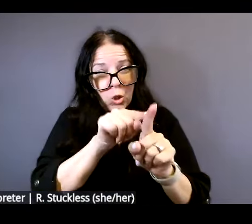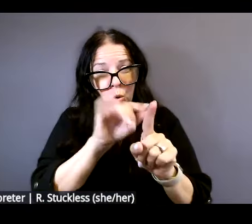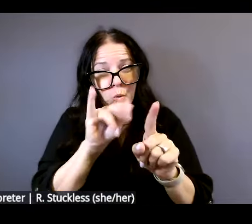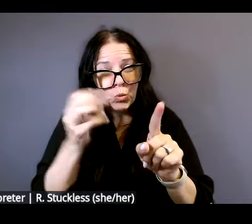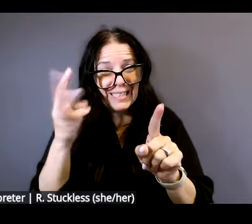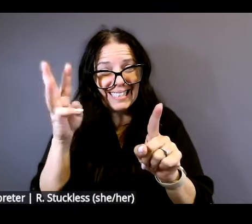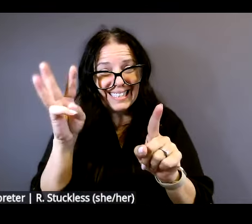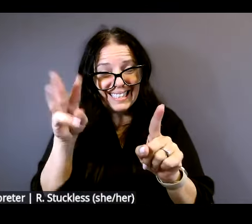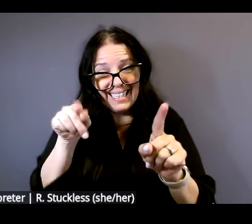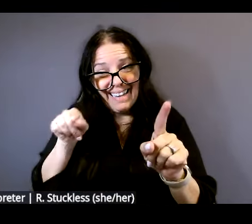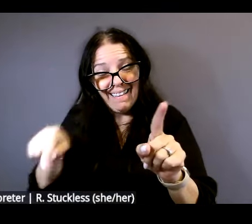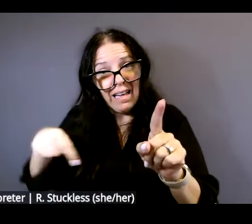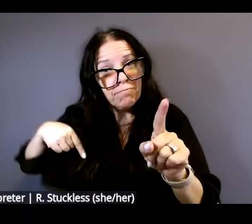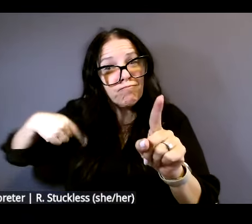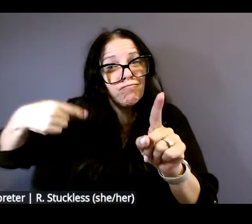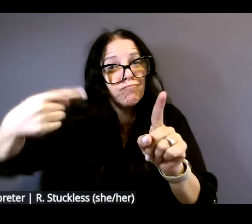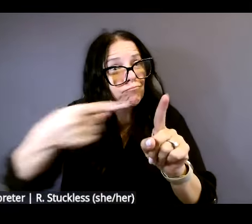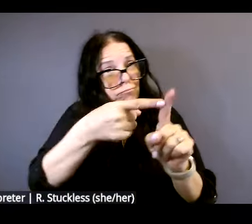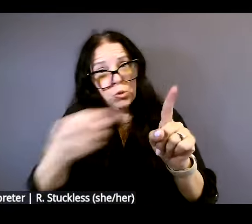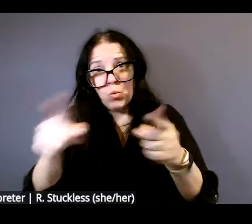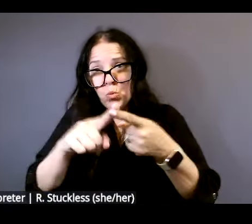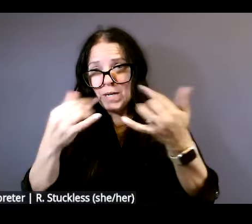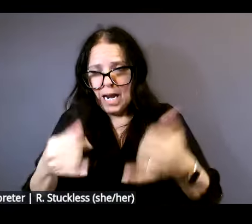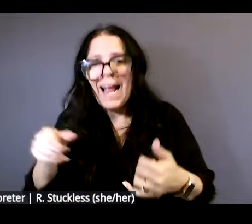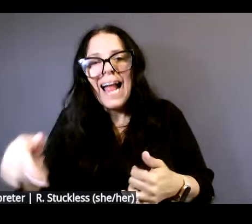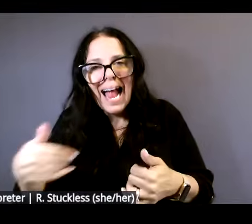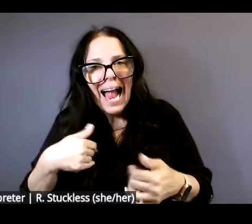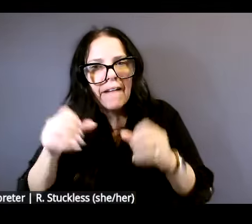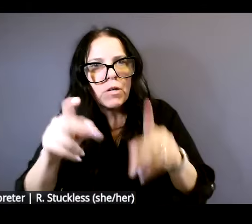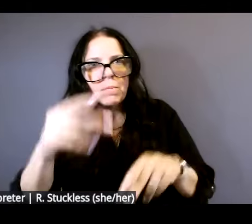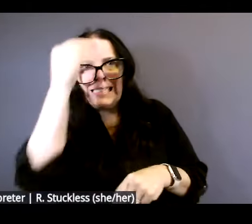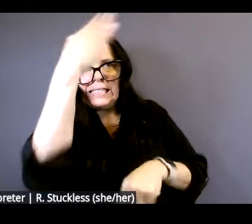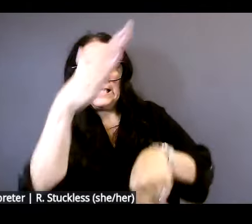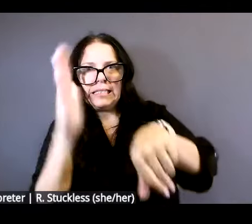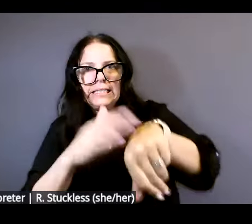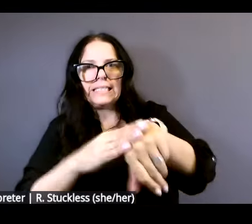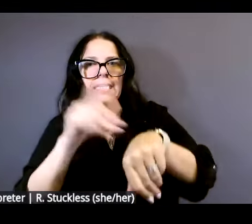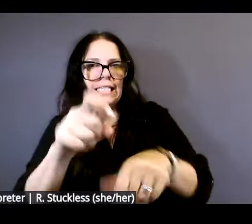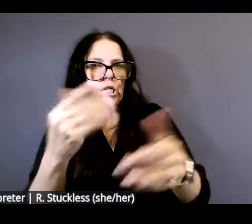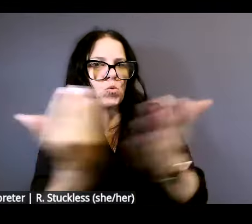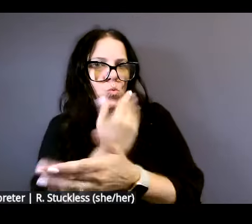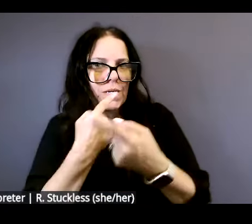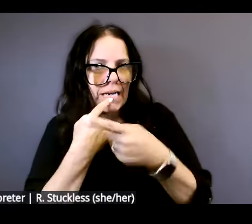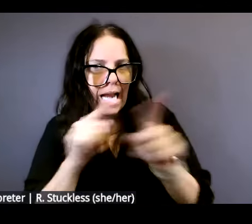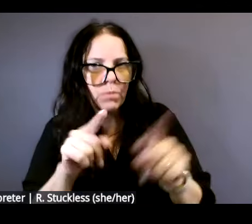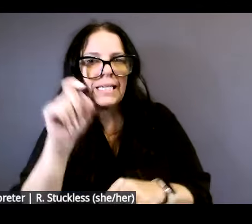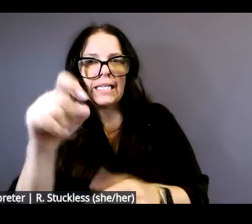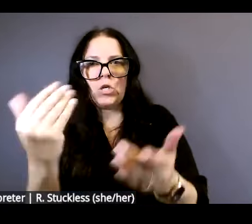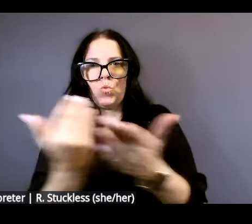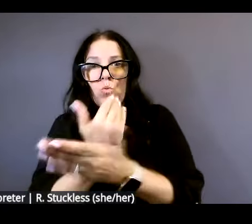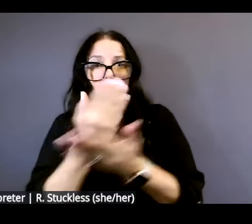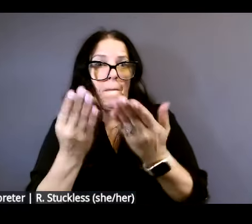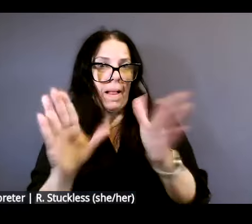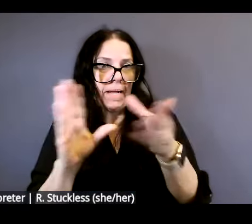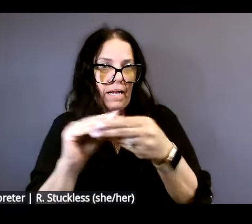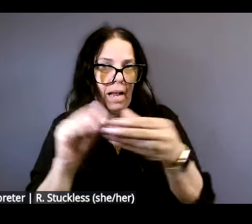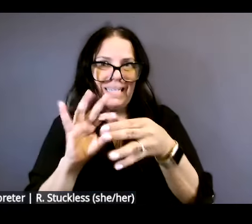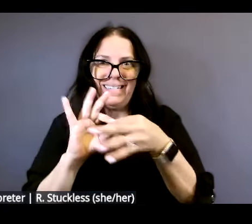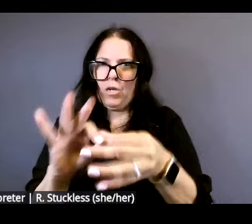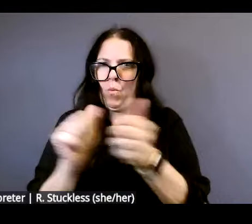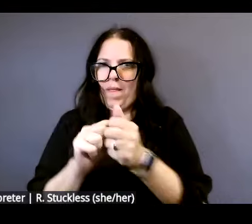had the opportunity to request that a new announcement and a new public comment period be sent out regarding its June